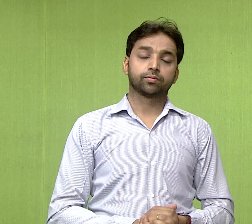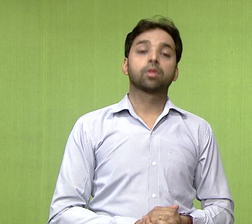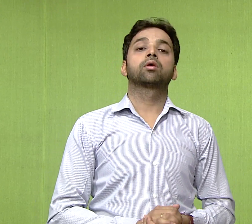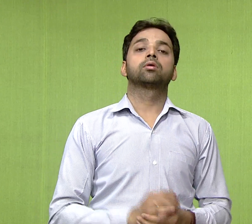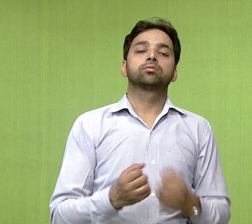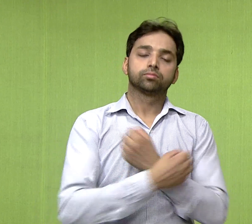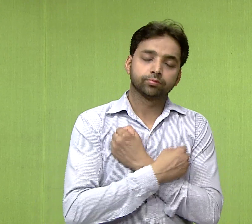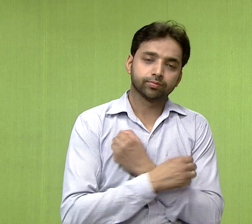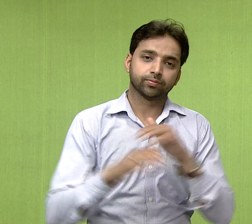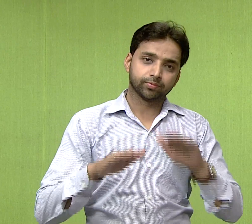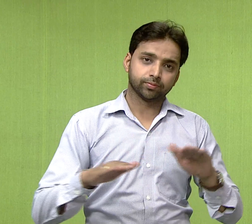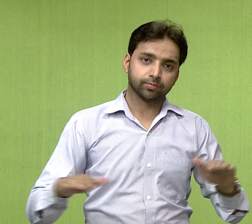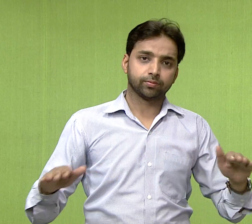Dear learners,